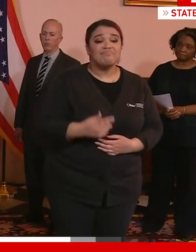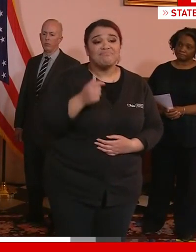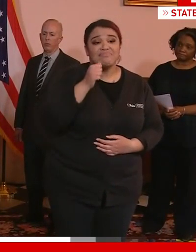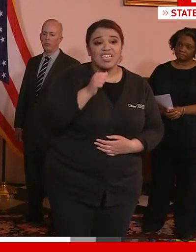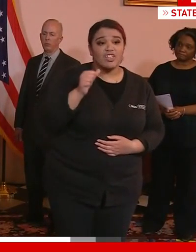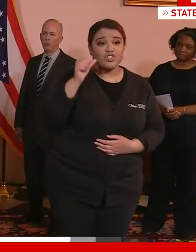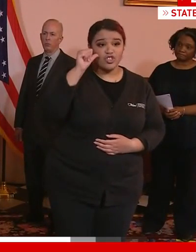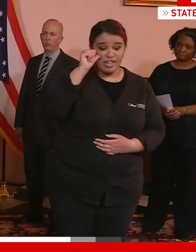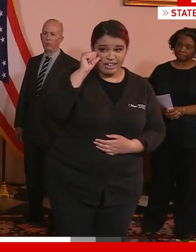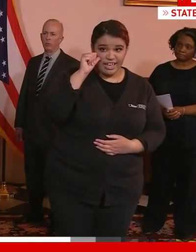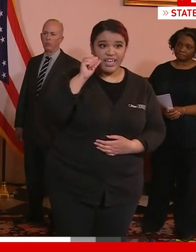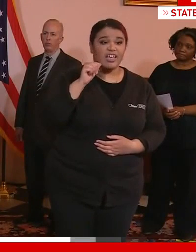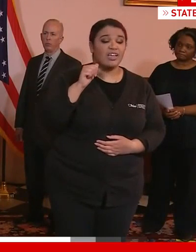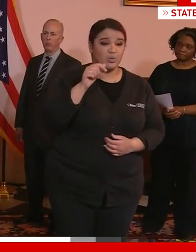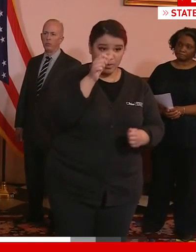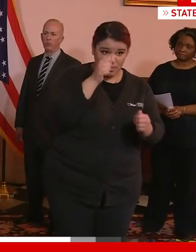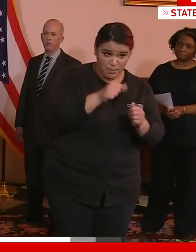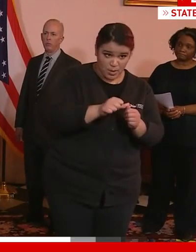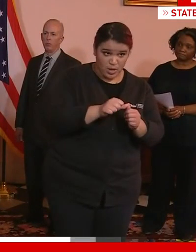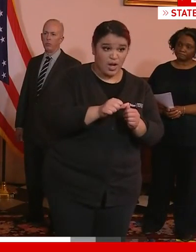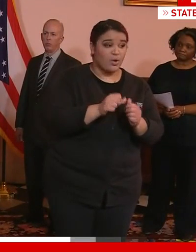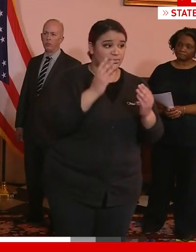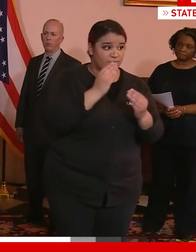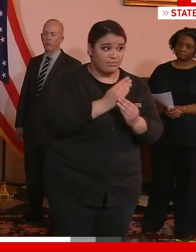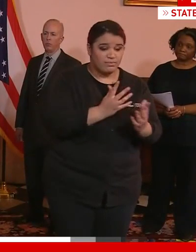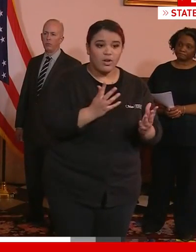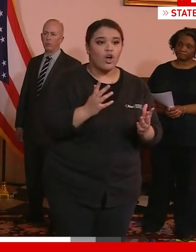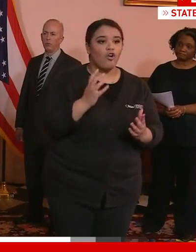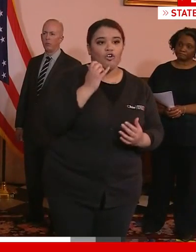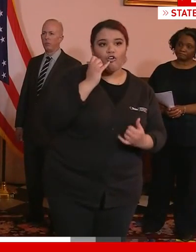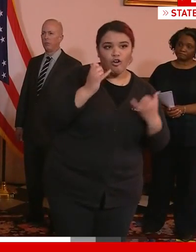that people not use the phone number but use